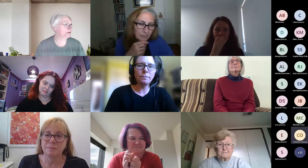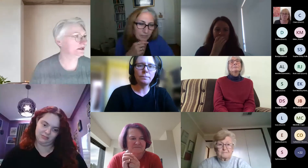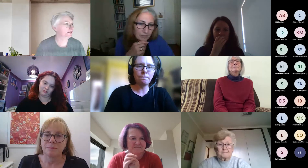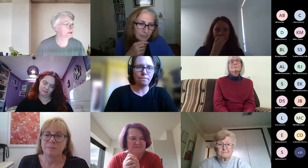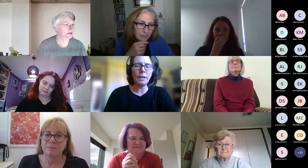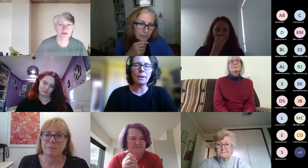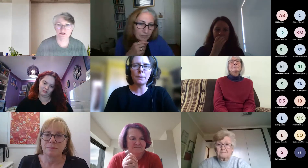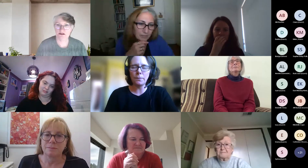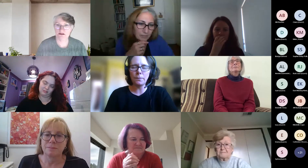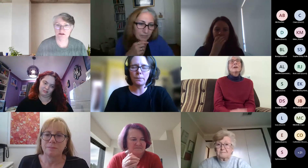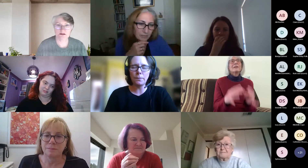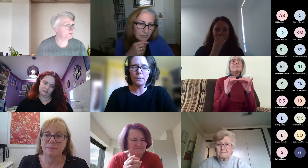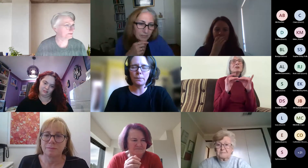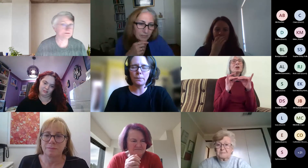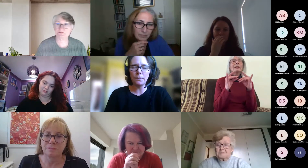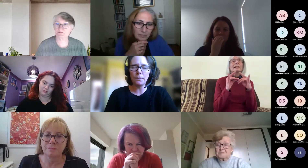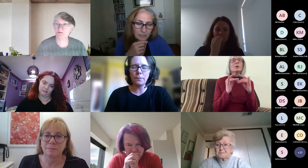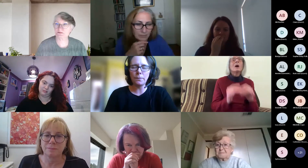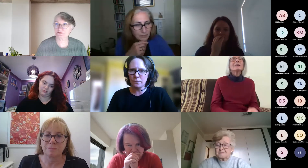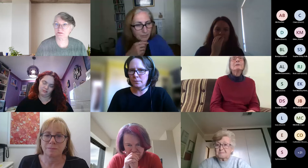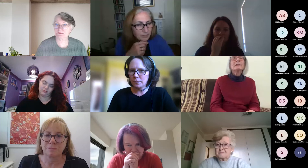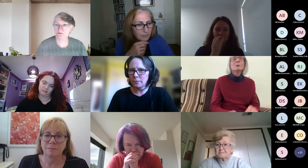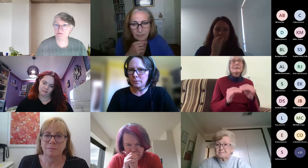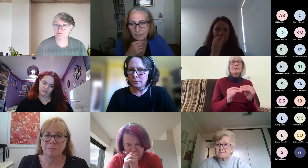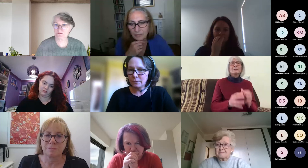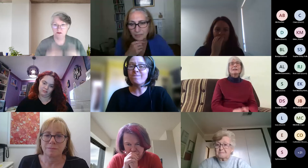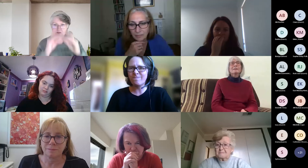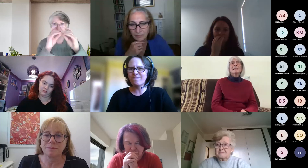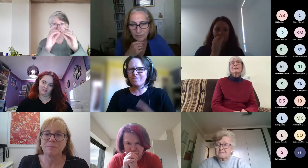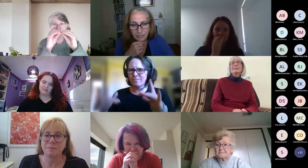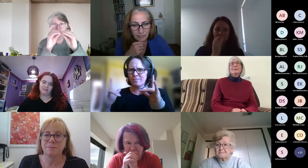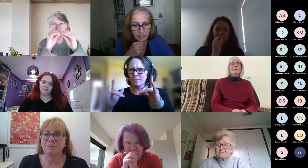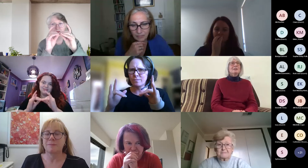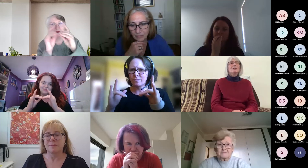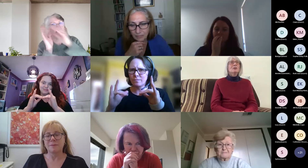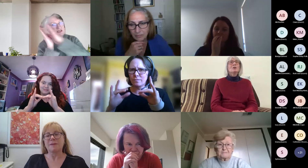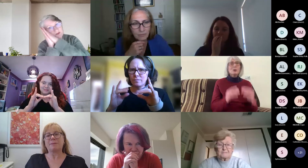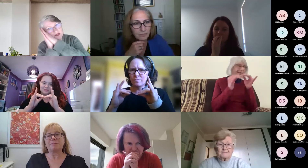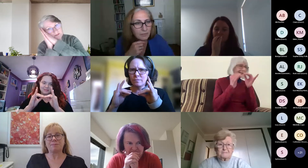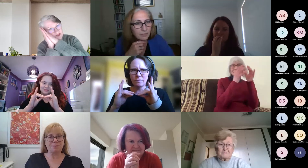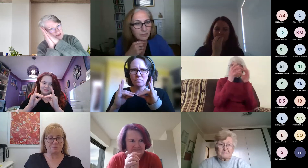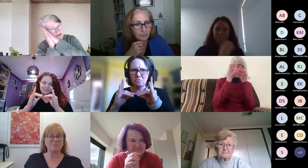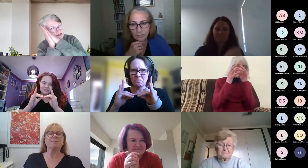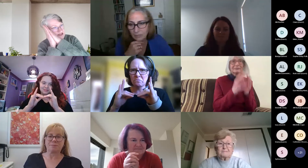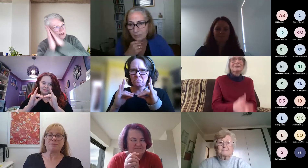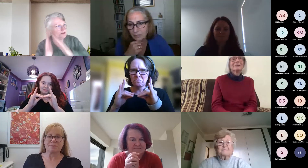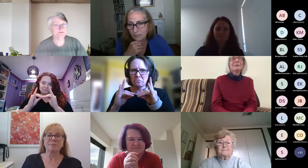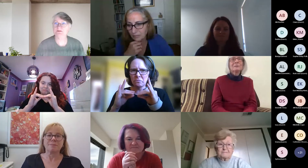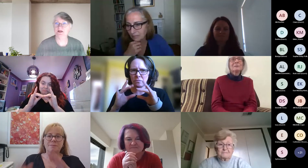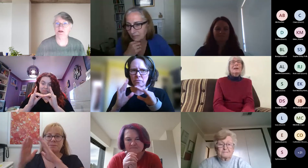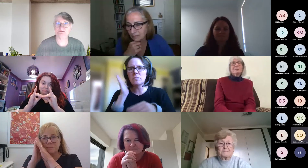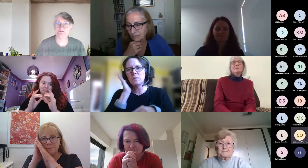So Yeah, Yep, that's nice, motorically quite difficult, isn't it, for little kids? yeah. to Whereas this do one the would be just